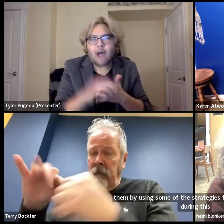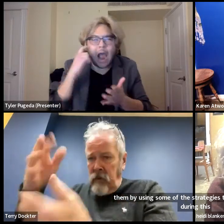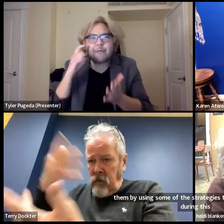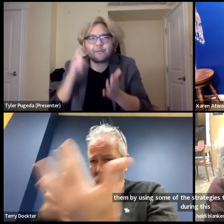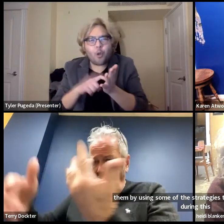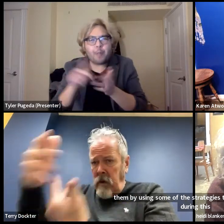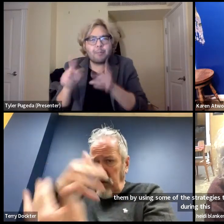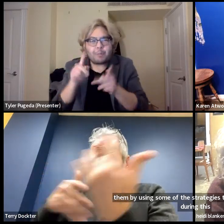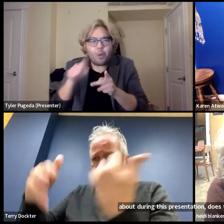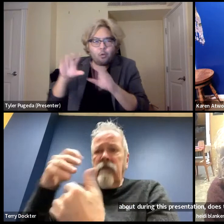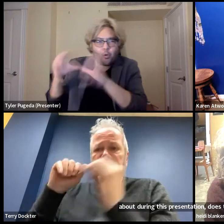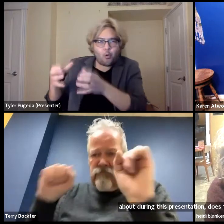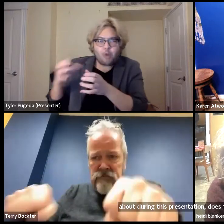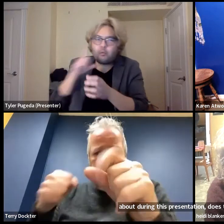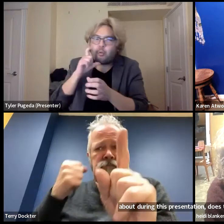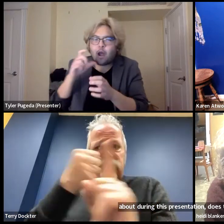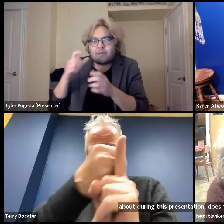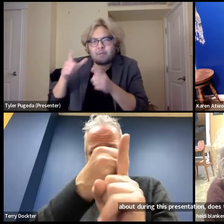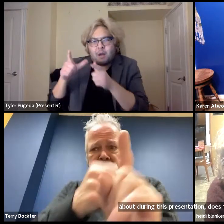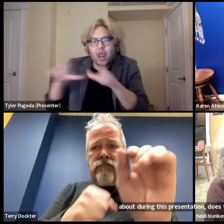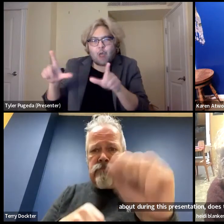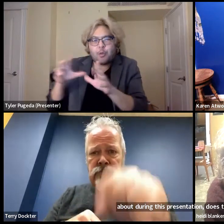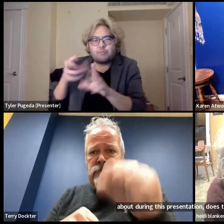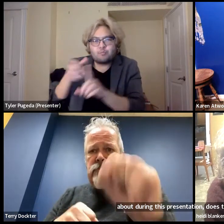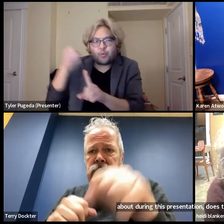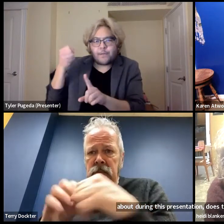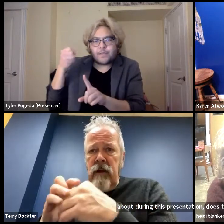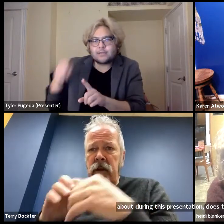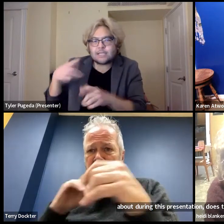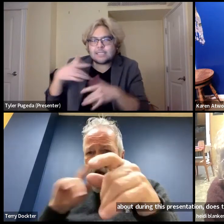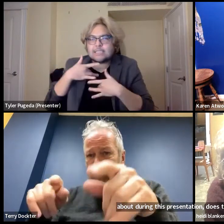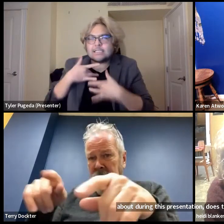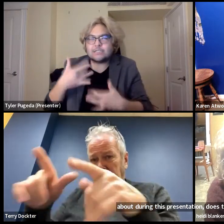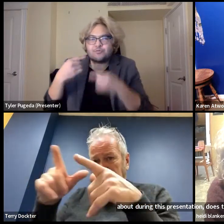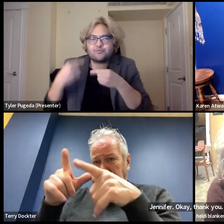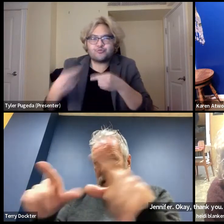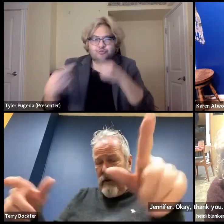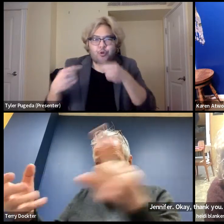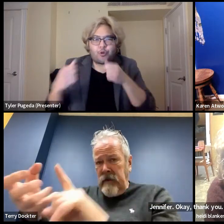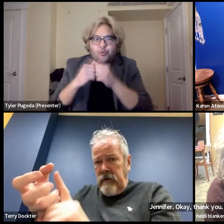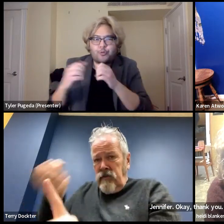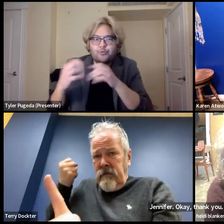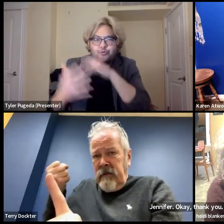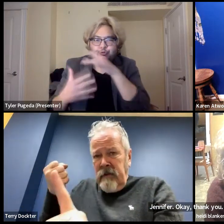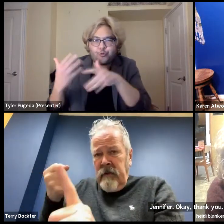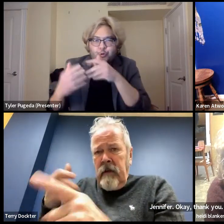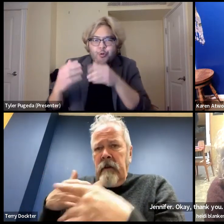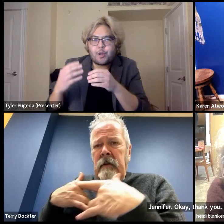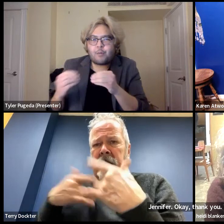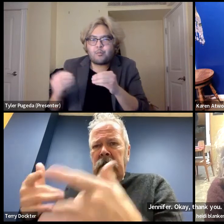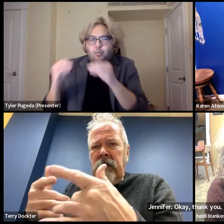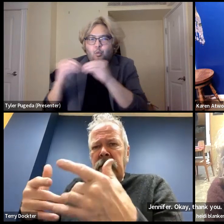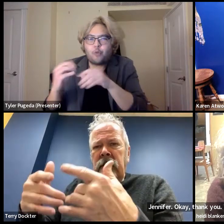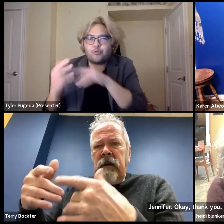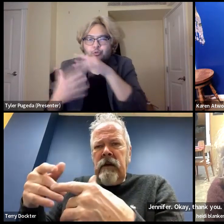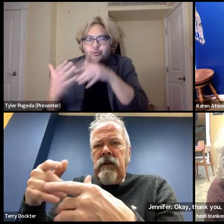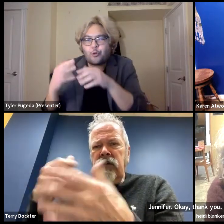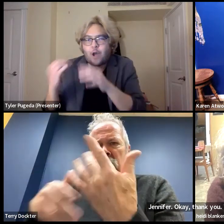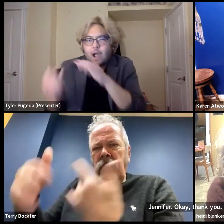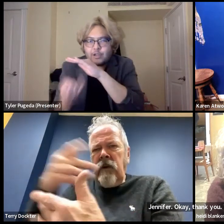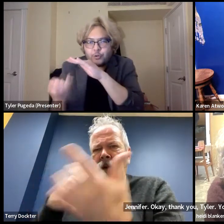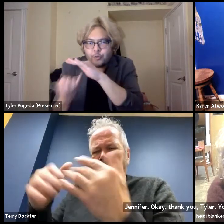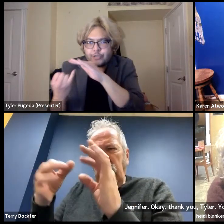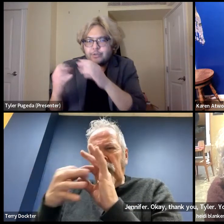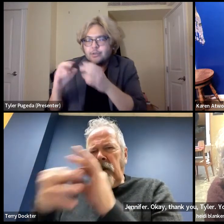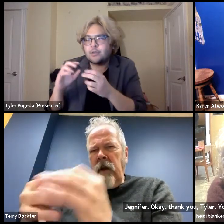also impact your social opportunities. And what we've noticed is people who have language deprivation early in life always